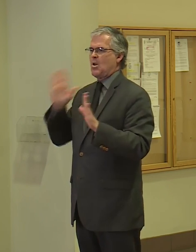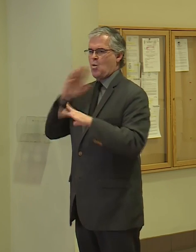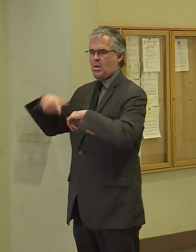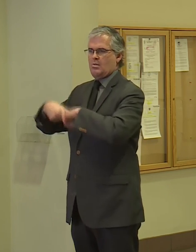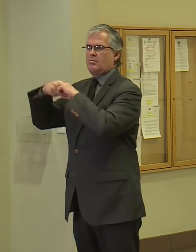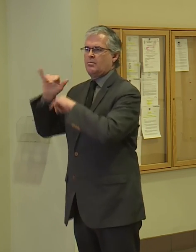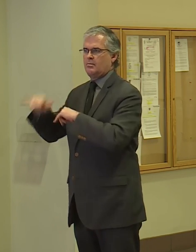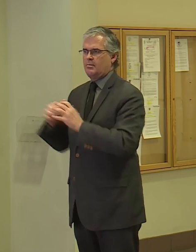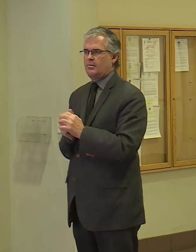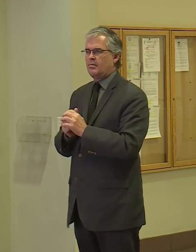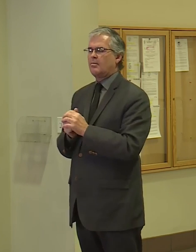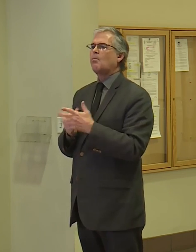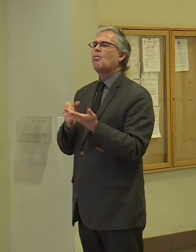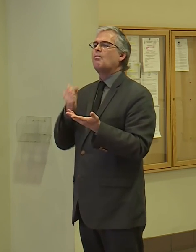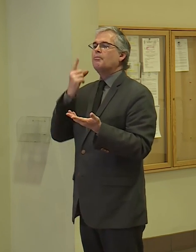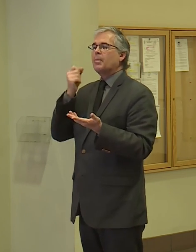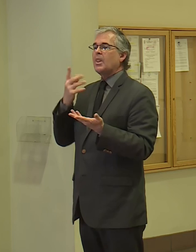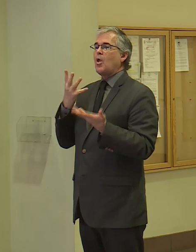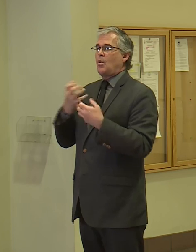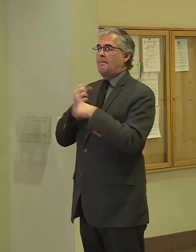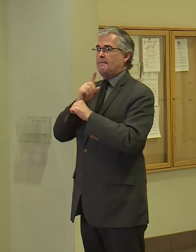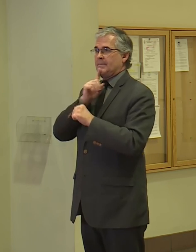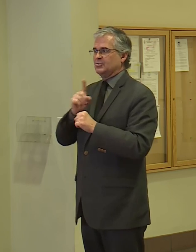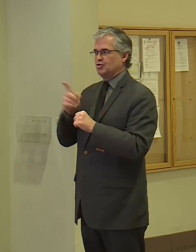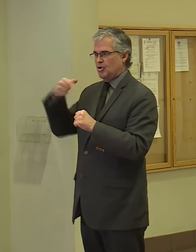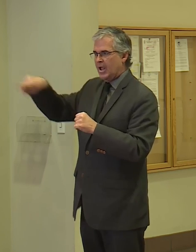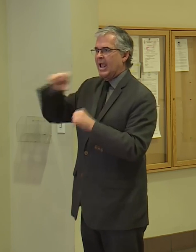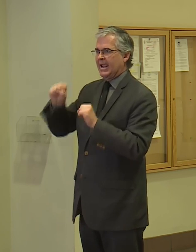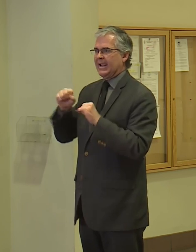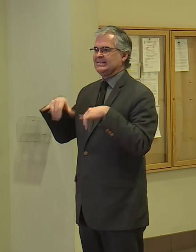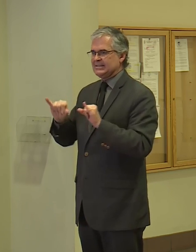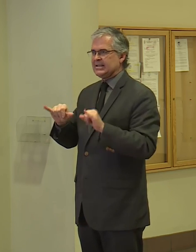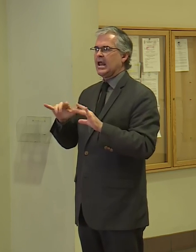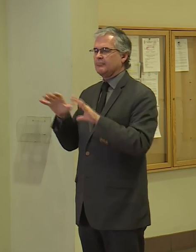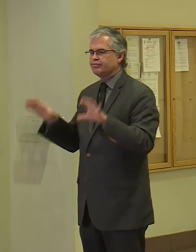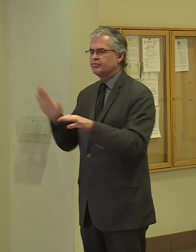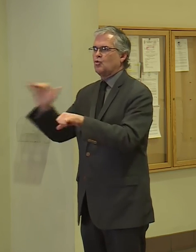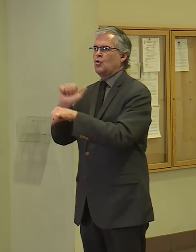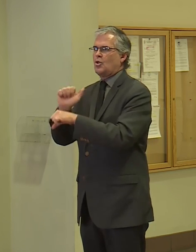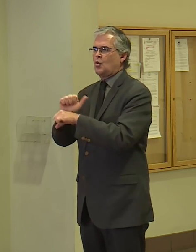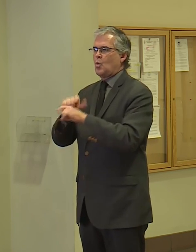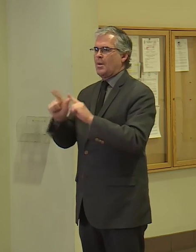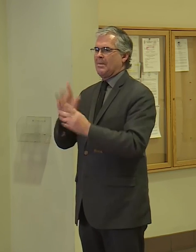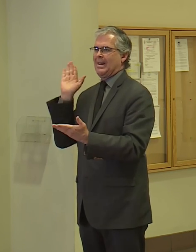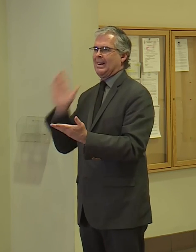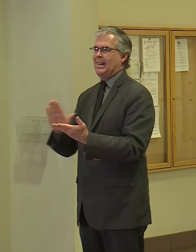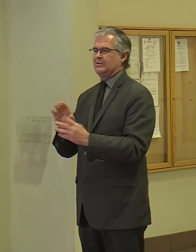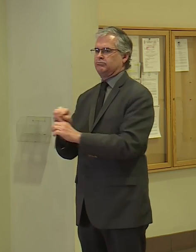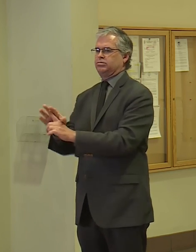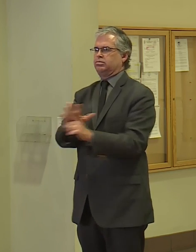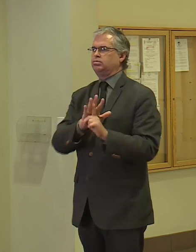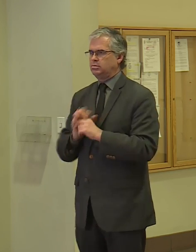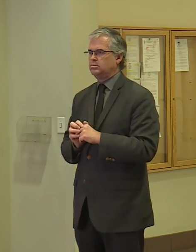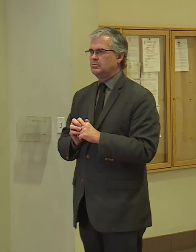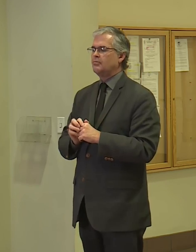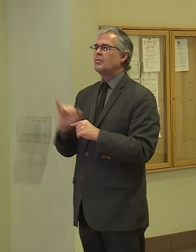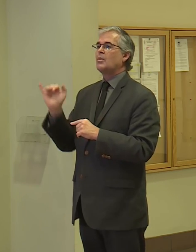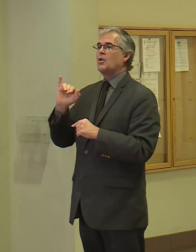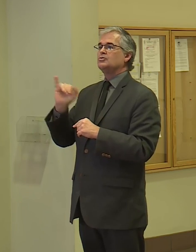public's exposure while continuing to do the public's business also the Nevada Nevada Department of Employment training and